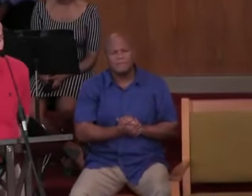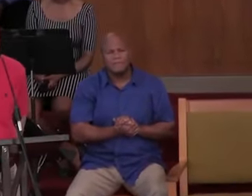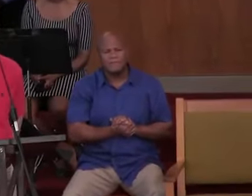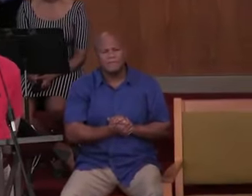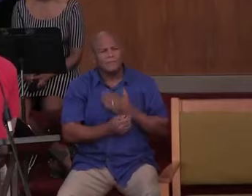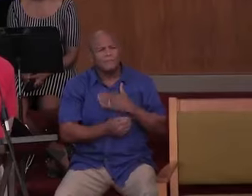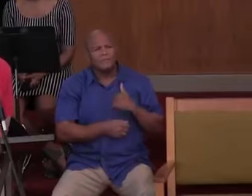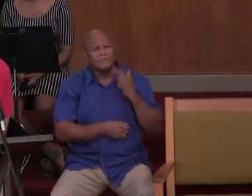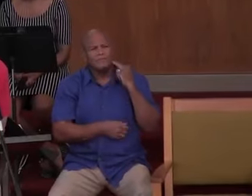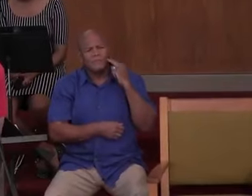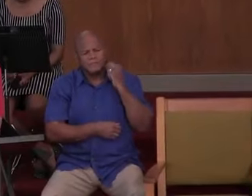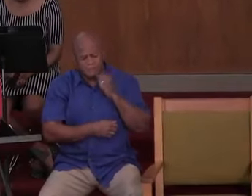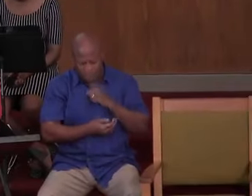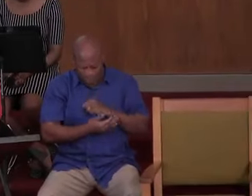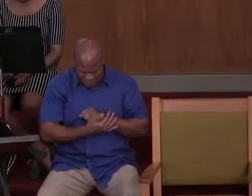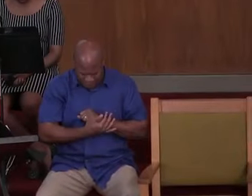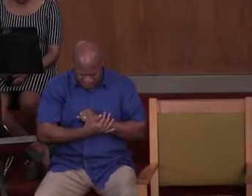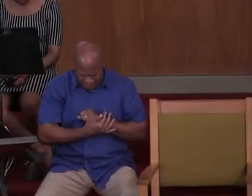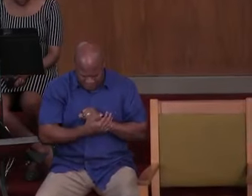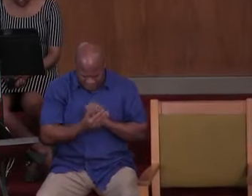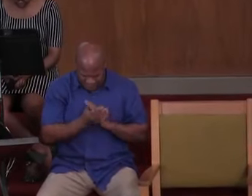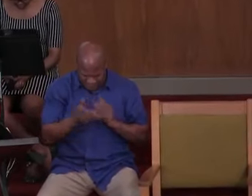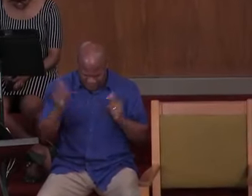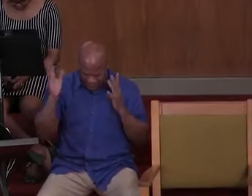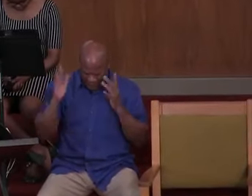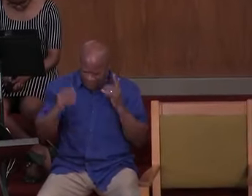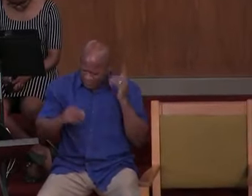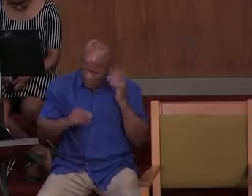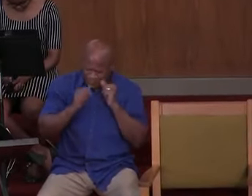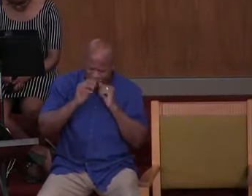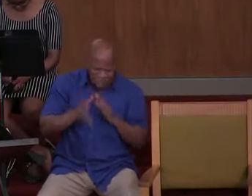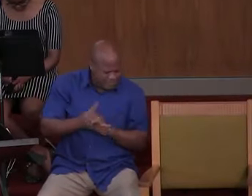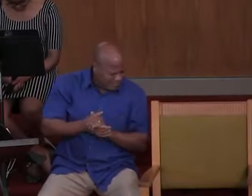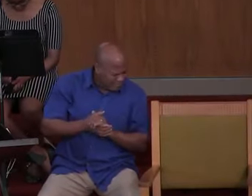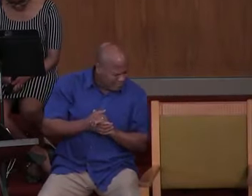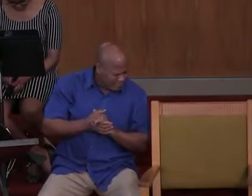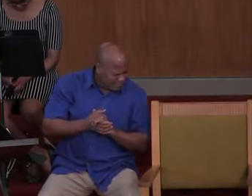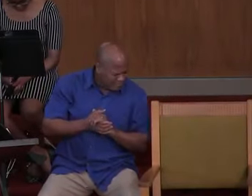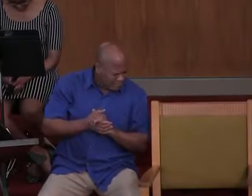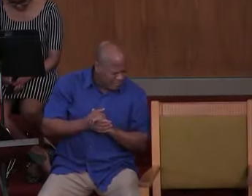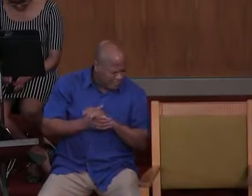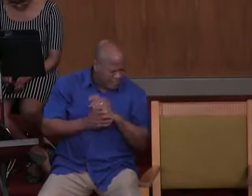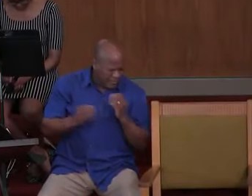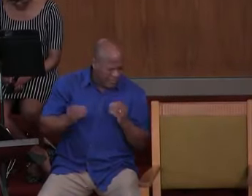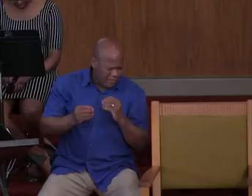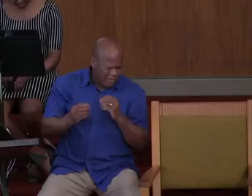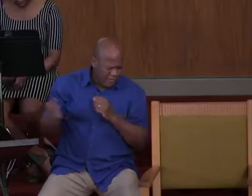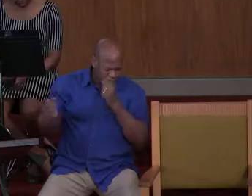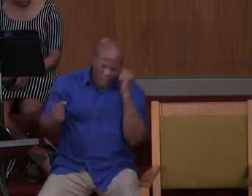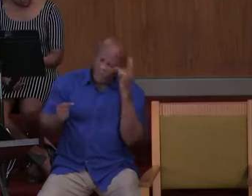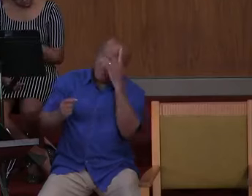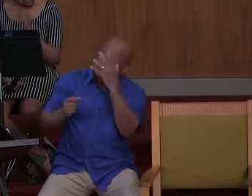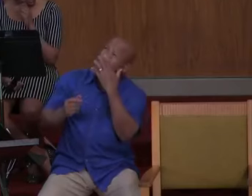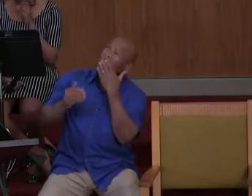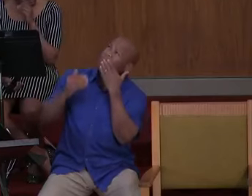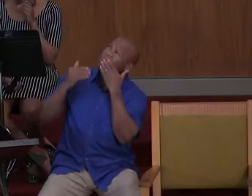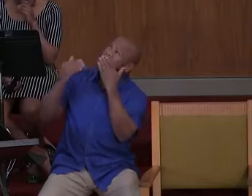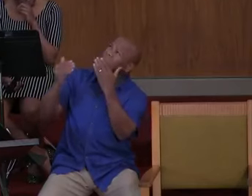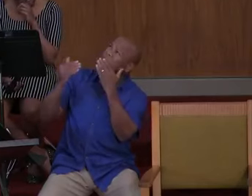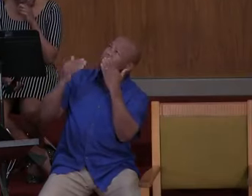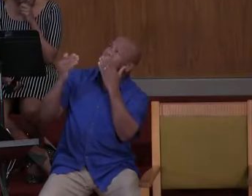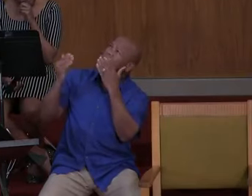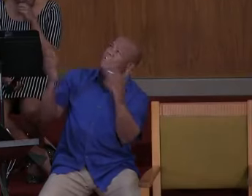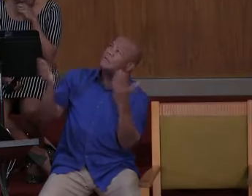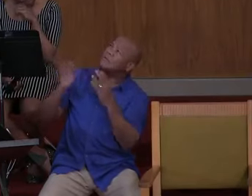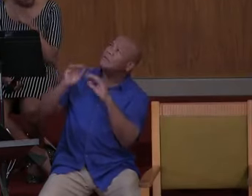Please bow your heads and pray for God's blessing. Almighty God and Father, we're just ever so grateful that we're in